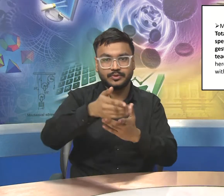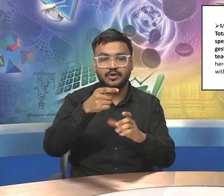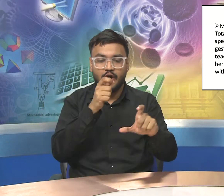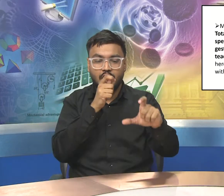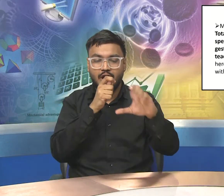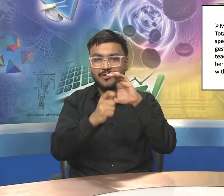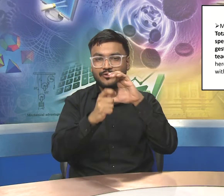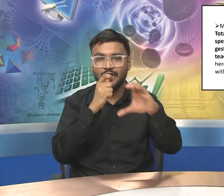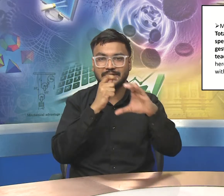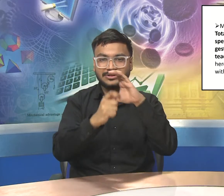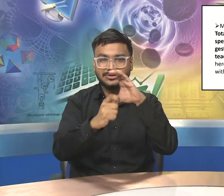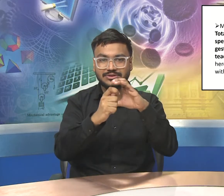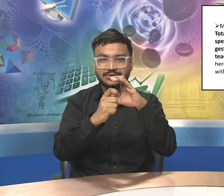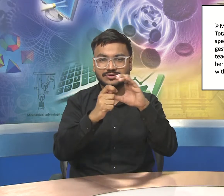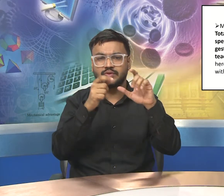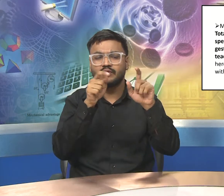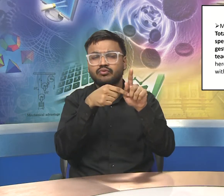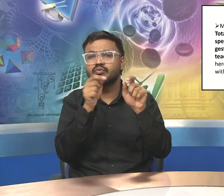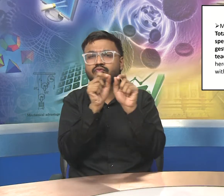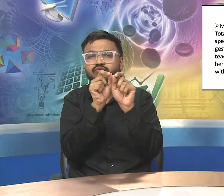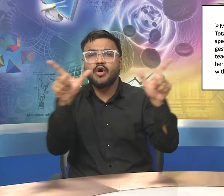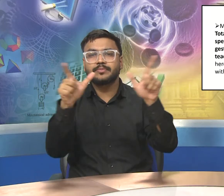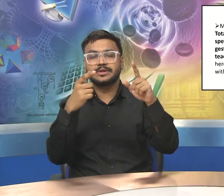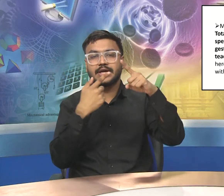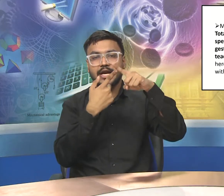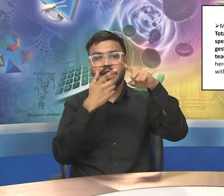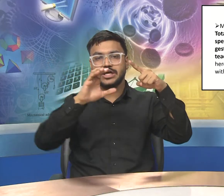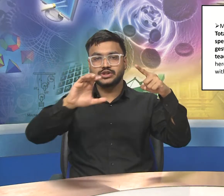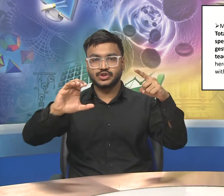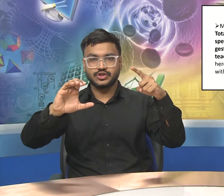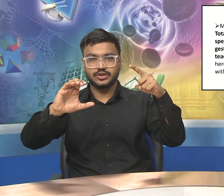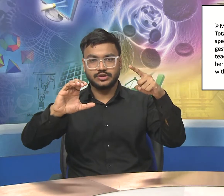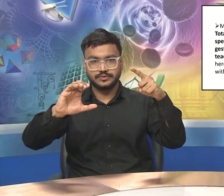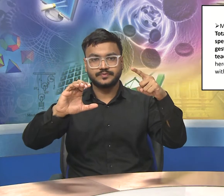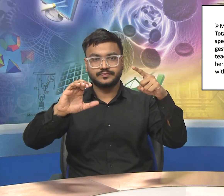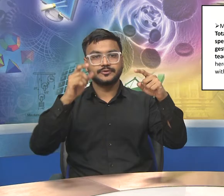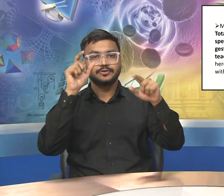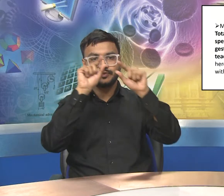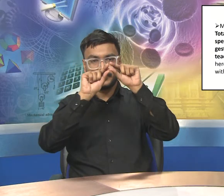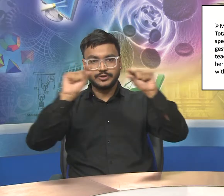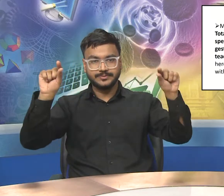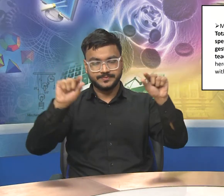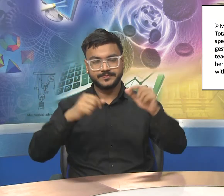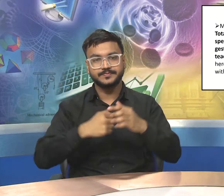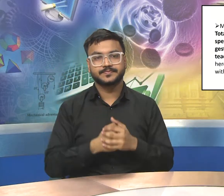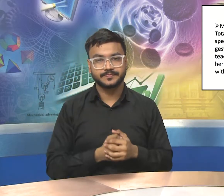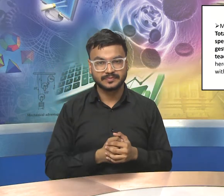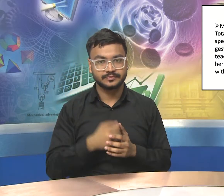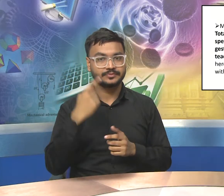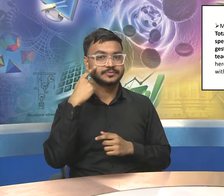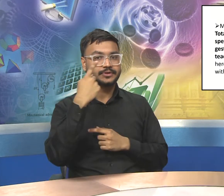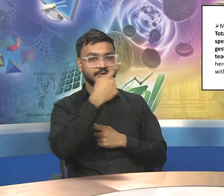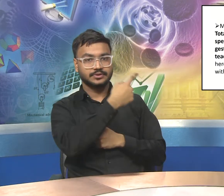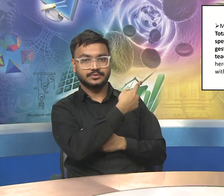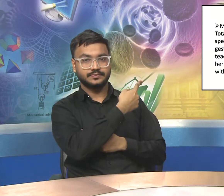Most teachers in deaf schools claim to follow total communication,